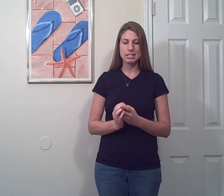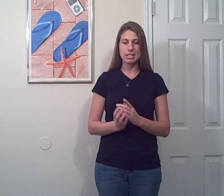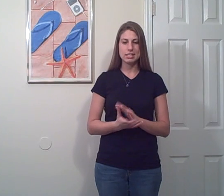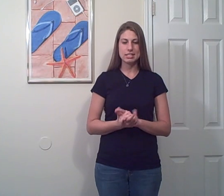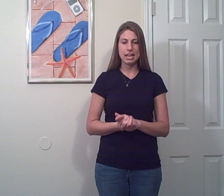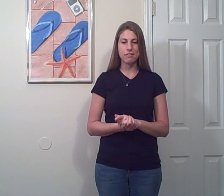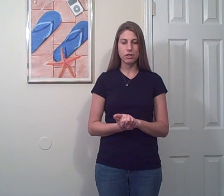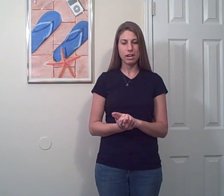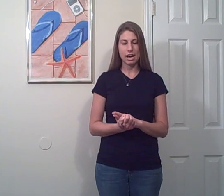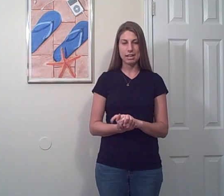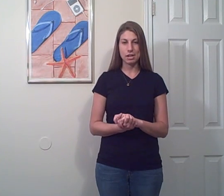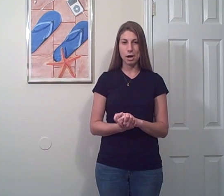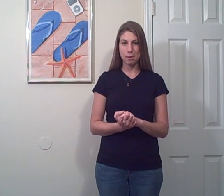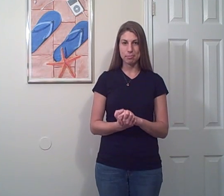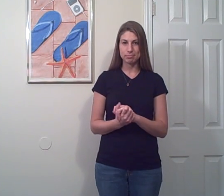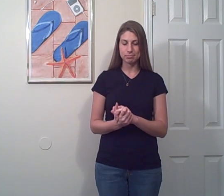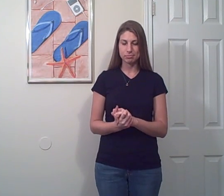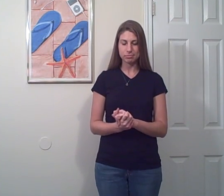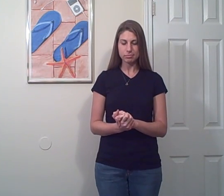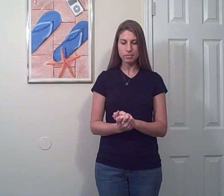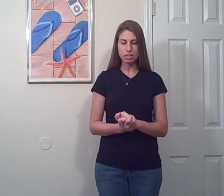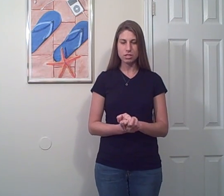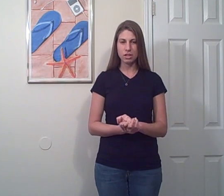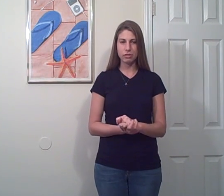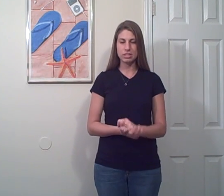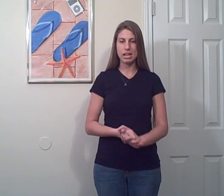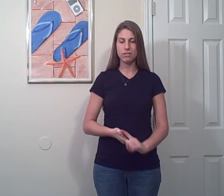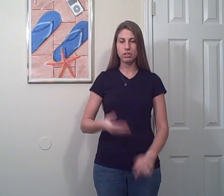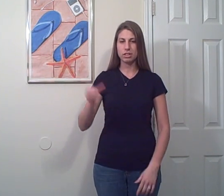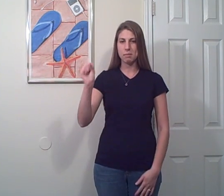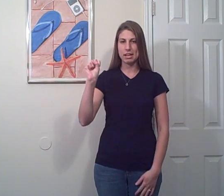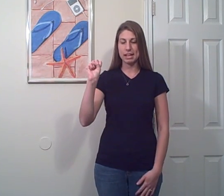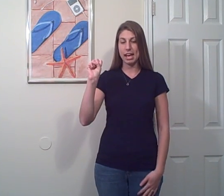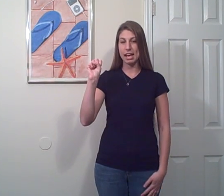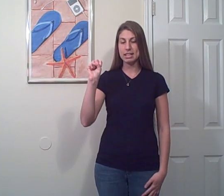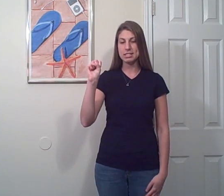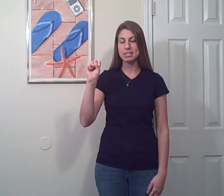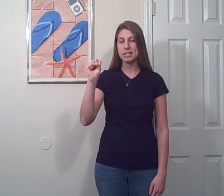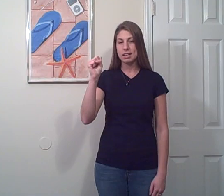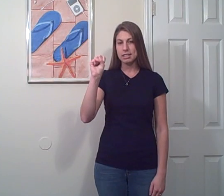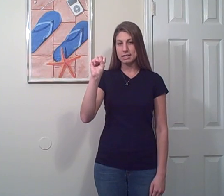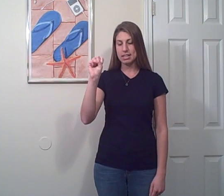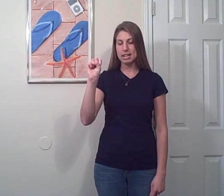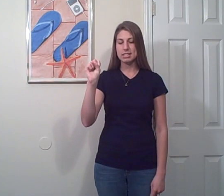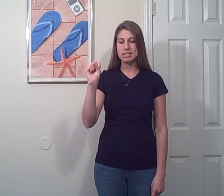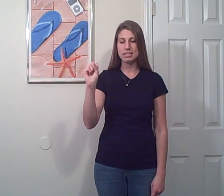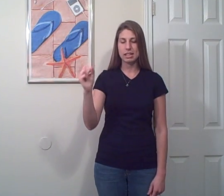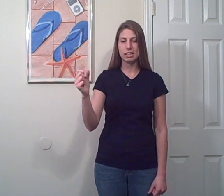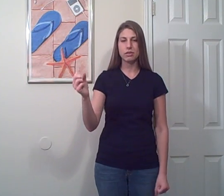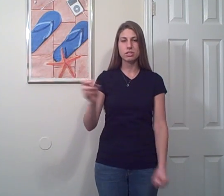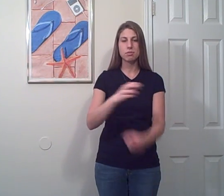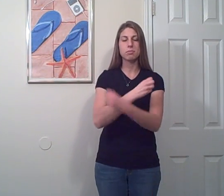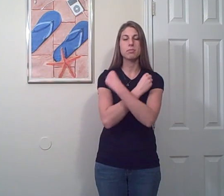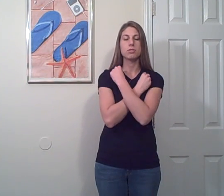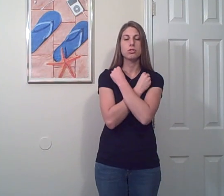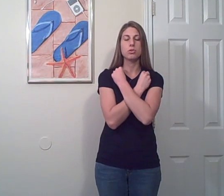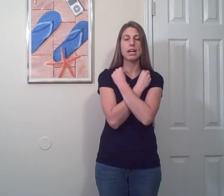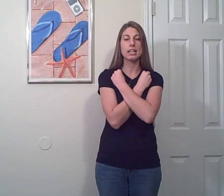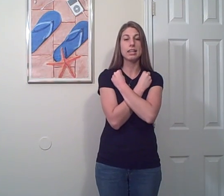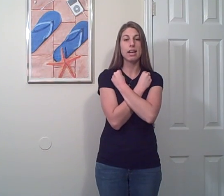says, Savior, I come. So for Savior, you're going to make an S. This is the S in sign language, and do like love